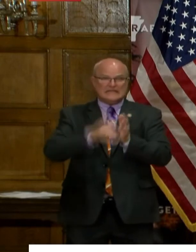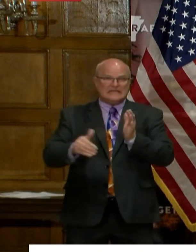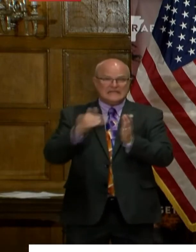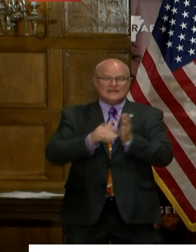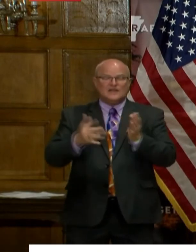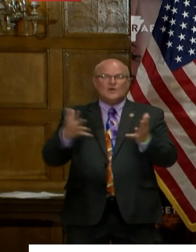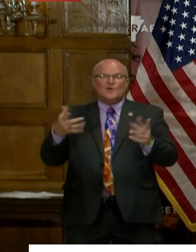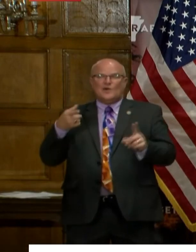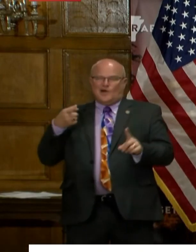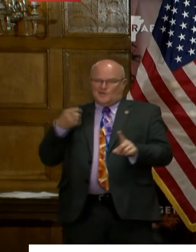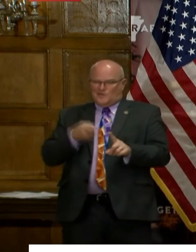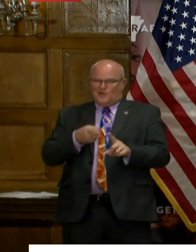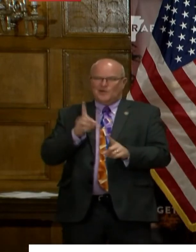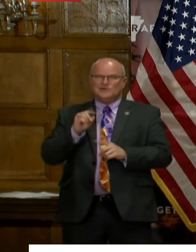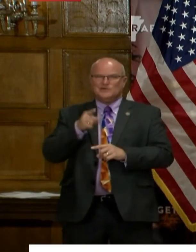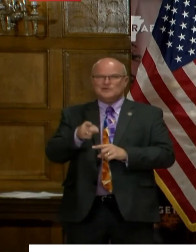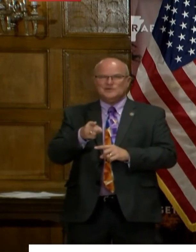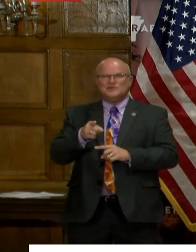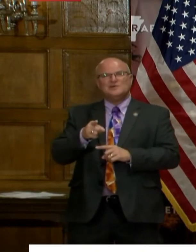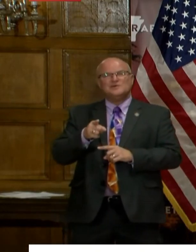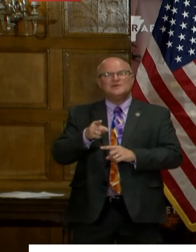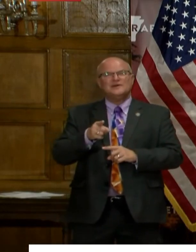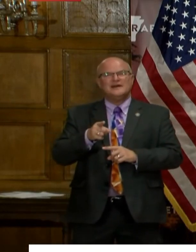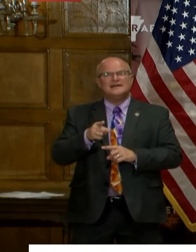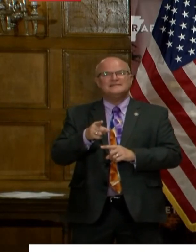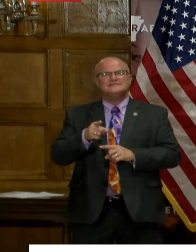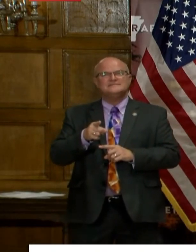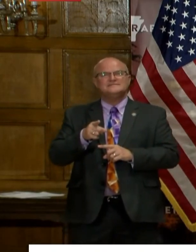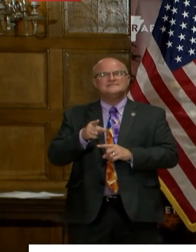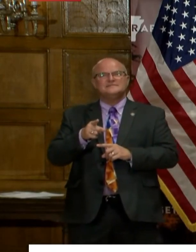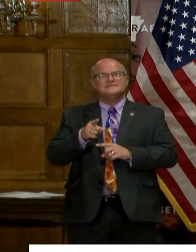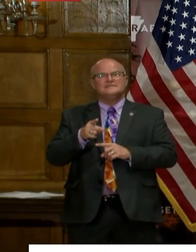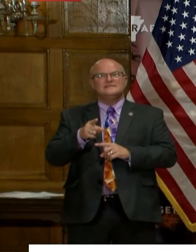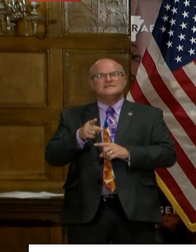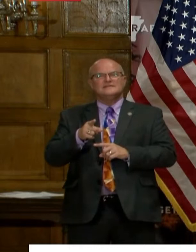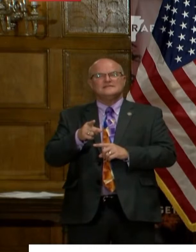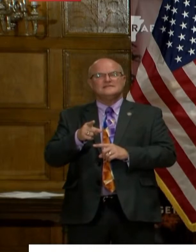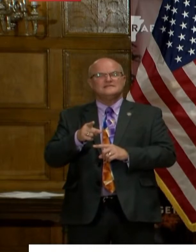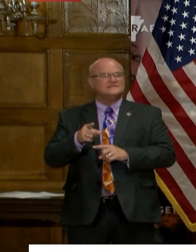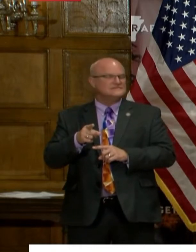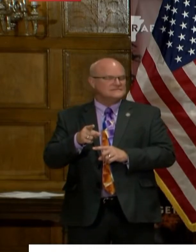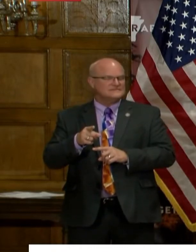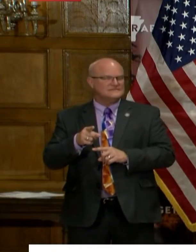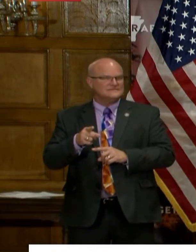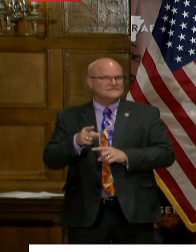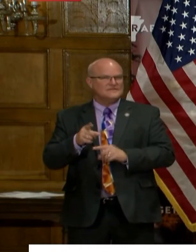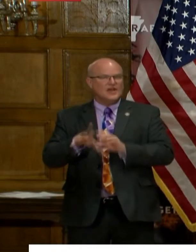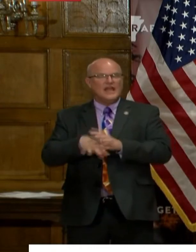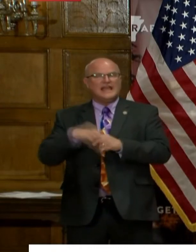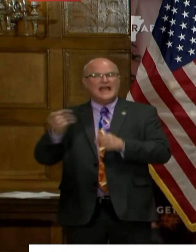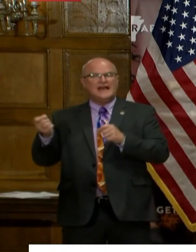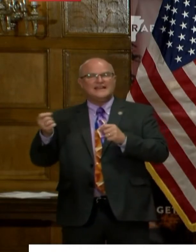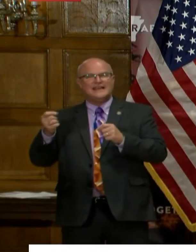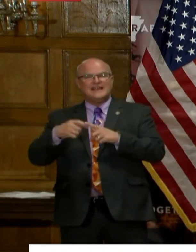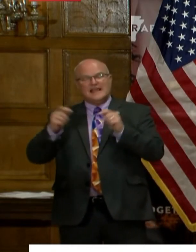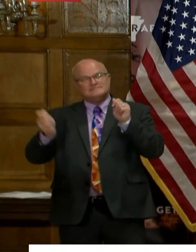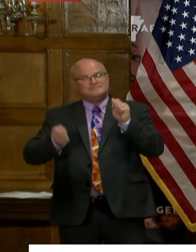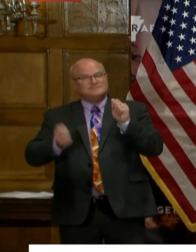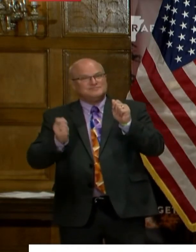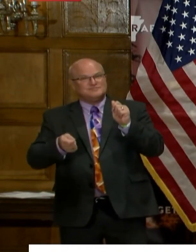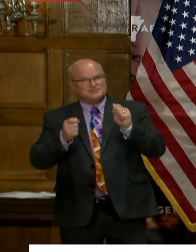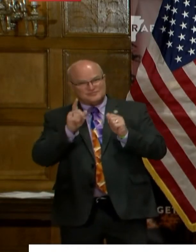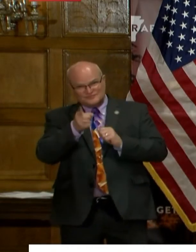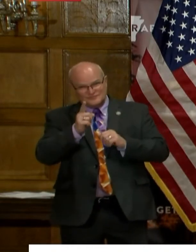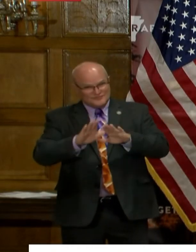point do you, like we did in Blythe where I grew up, do you have to go out and get a switch to actually get them to